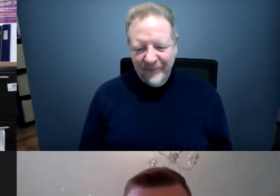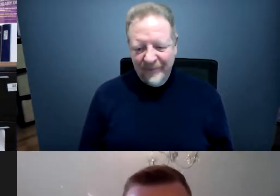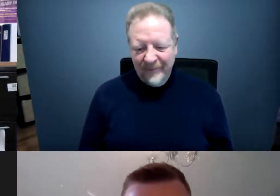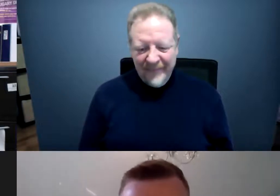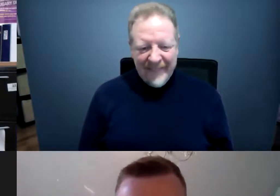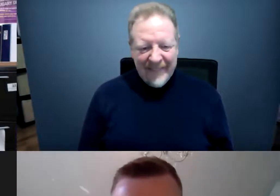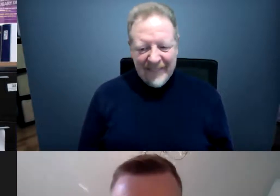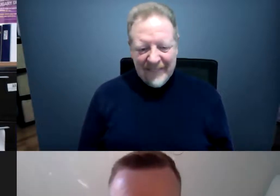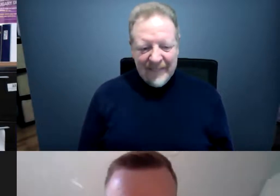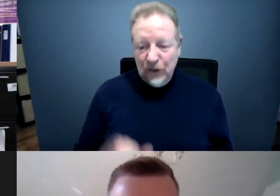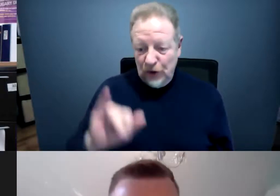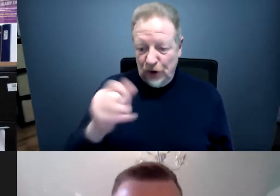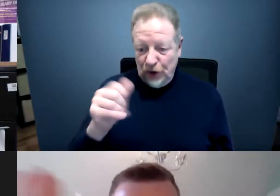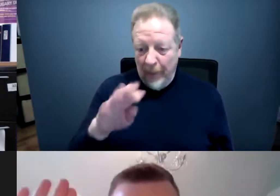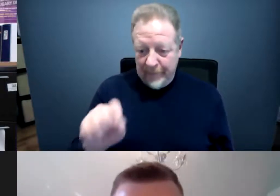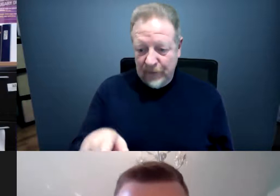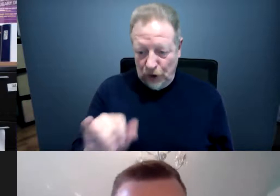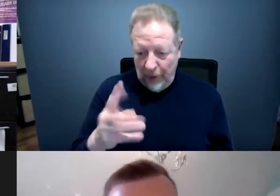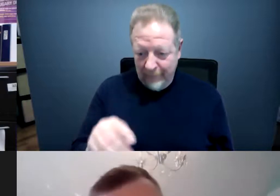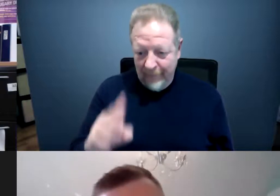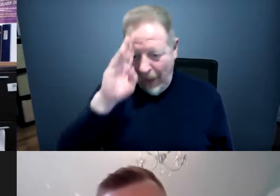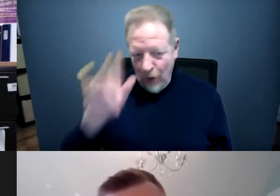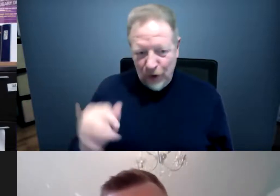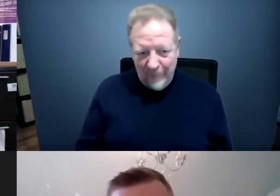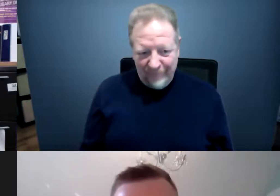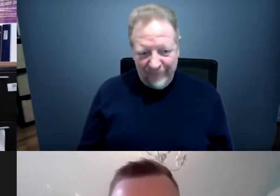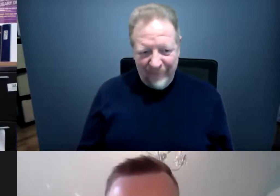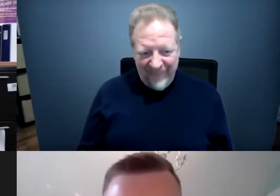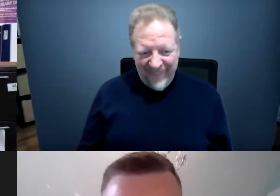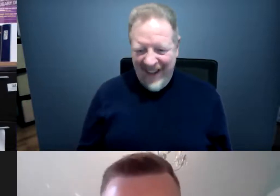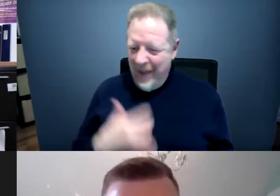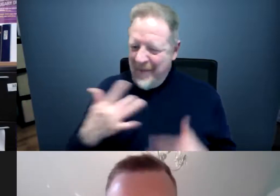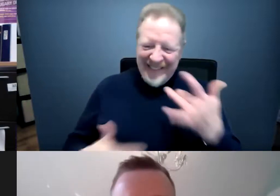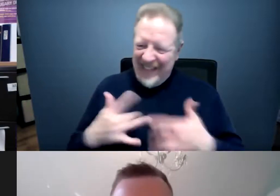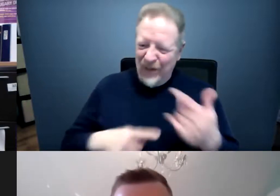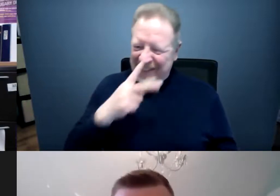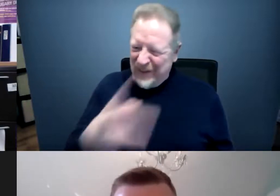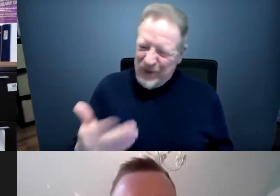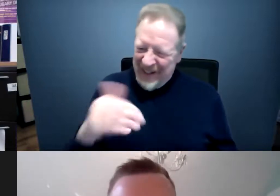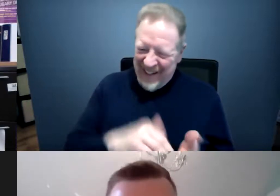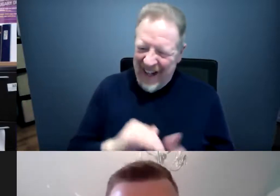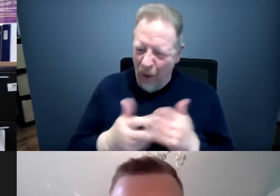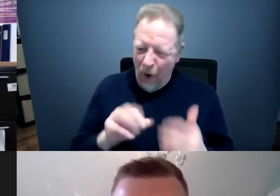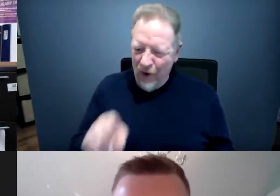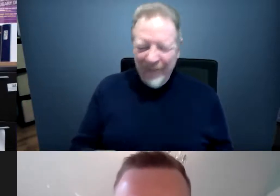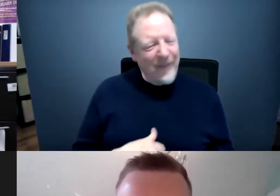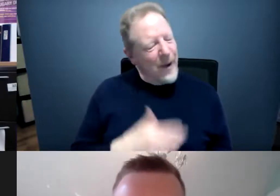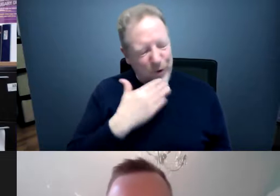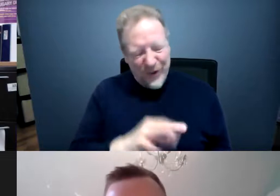you. Jane? Hi, Jim. Penny, it's I'm good to so see you. excited to see you. How are you? I'm good.